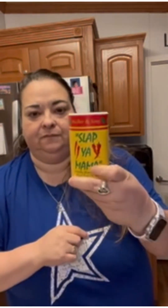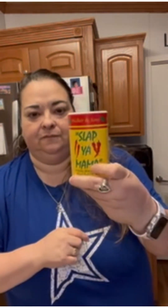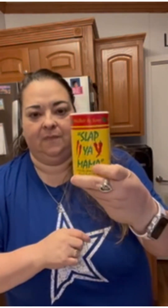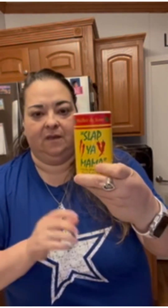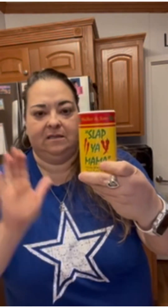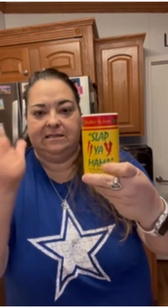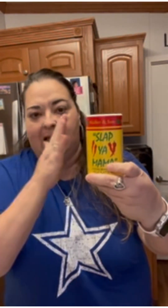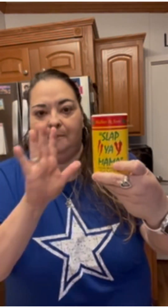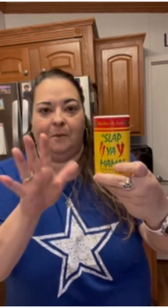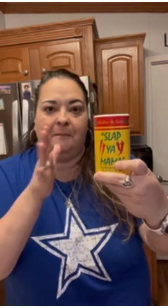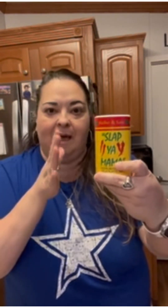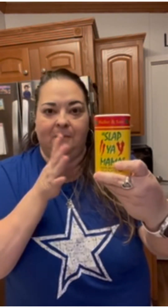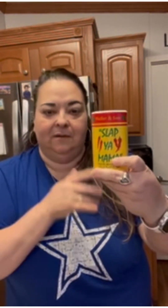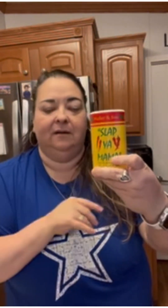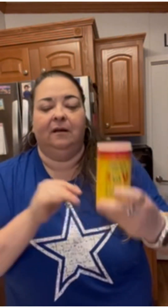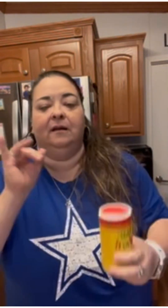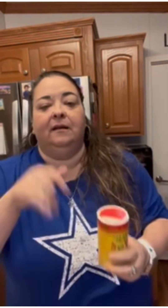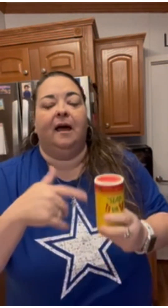I love this. Slap your mama.